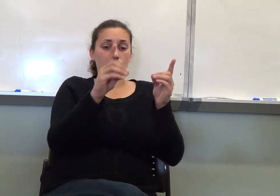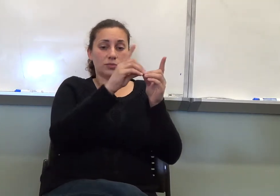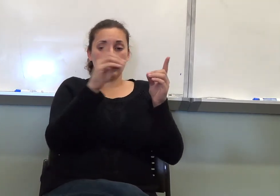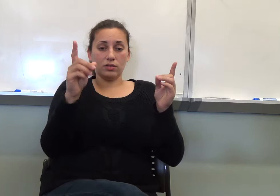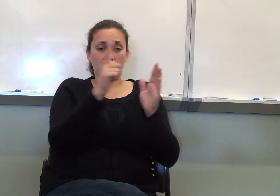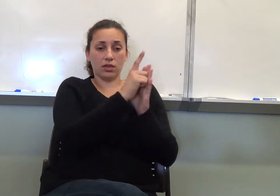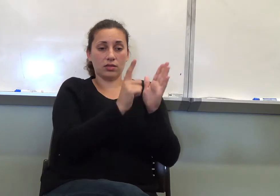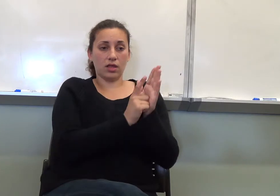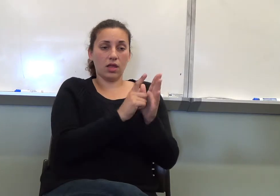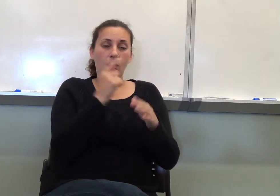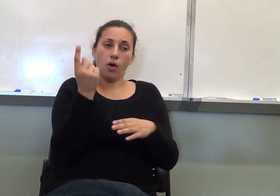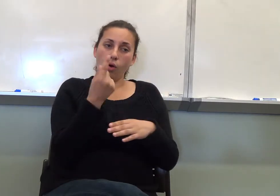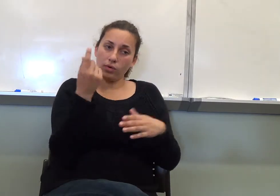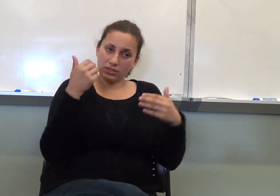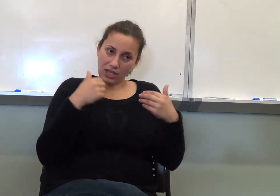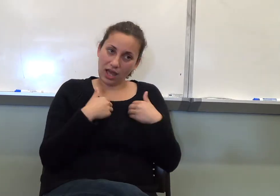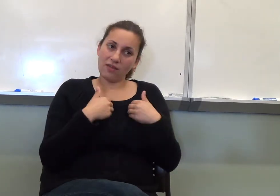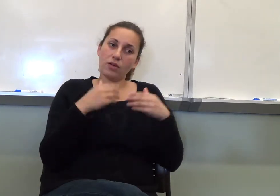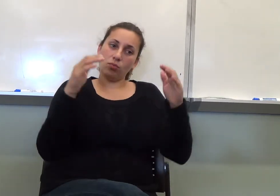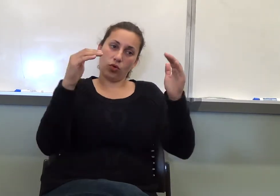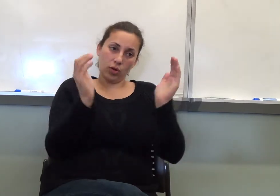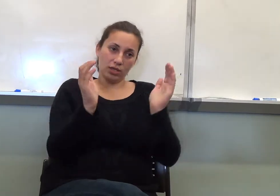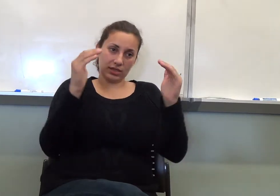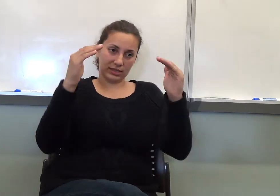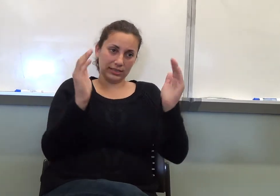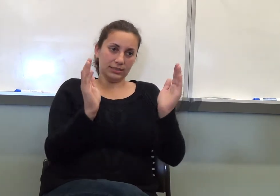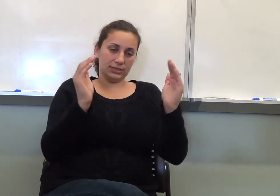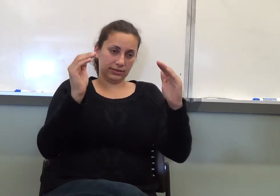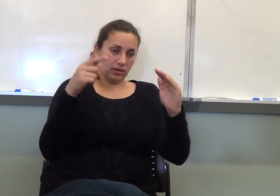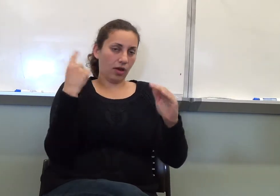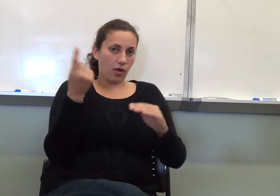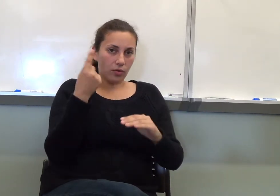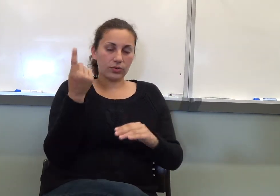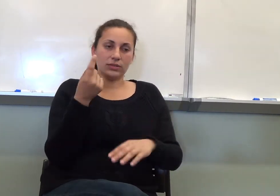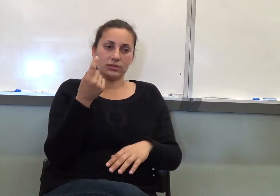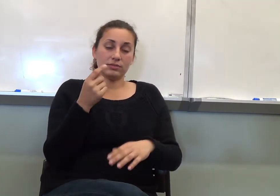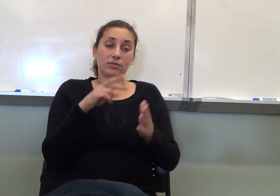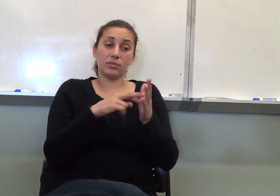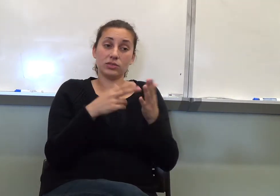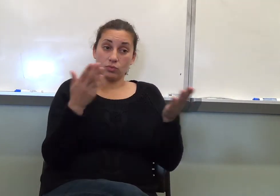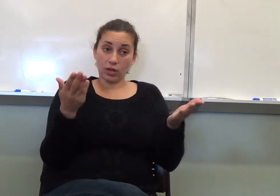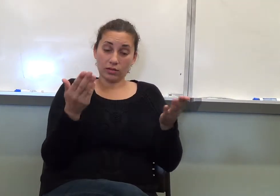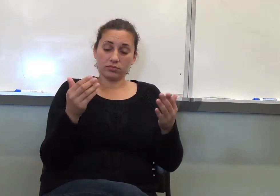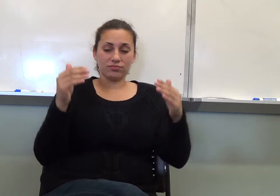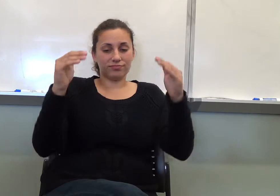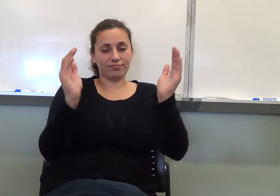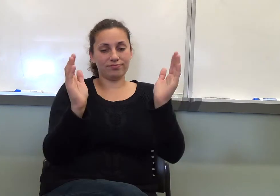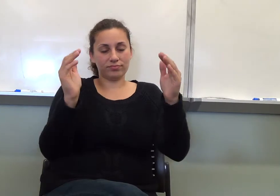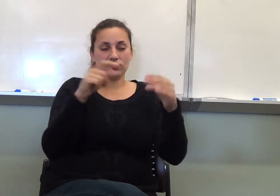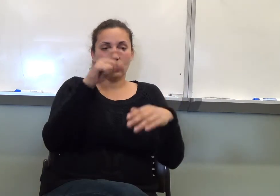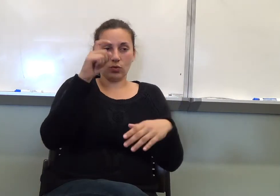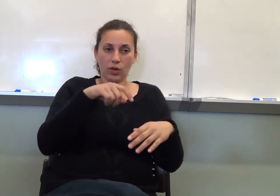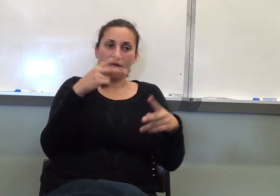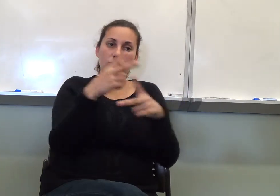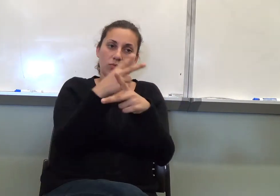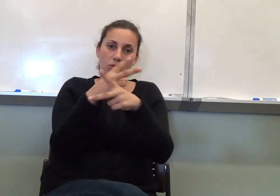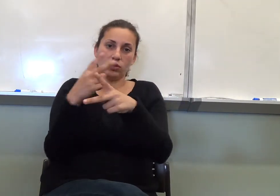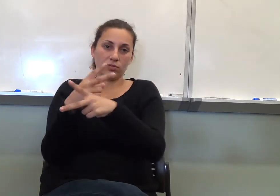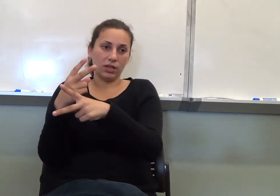have parentheses in them, like that. So it means you got to do that multiplying process. And it hasn't been done here.